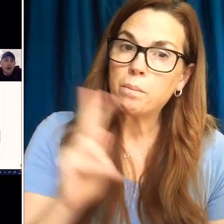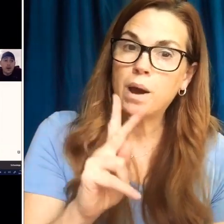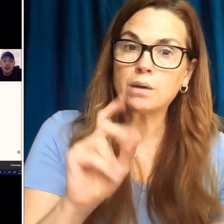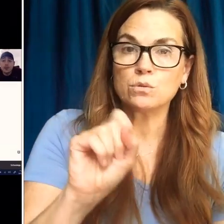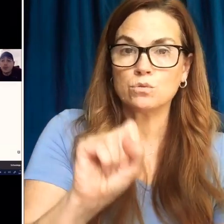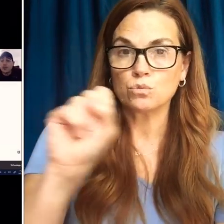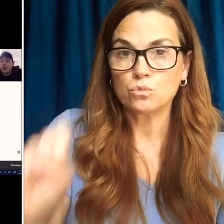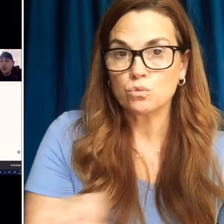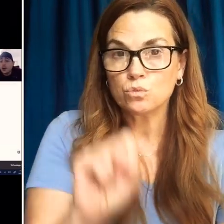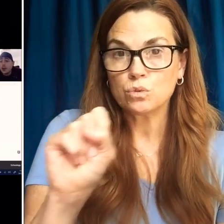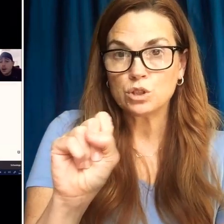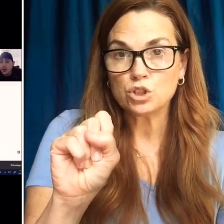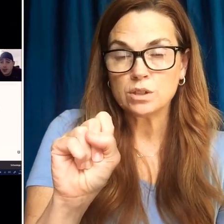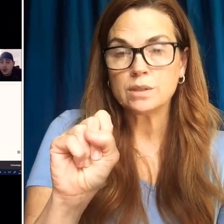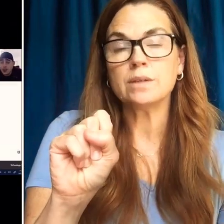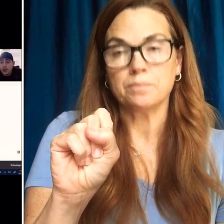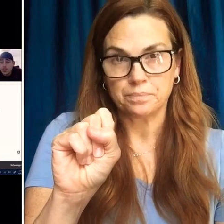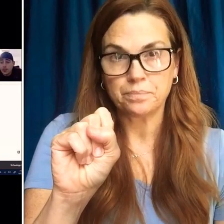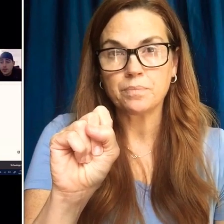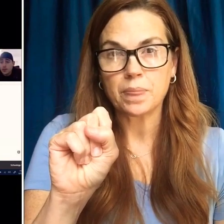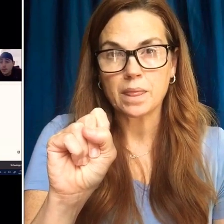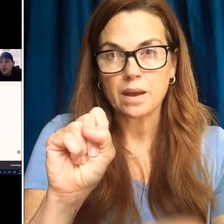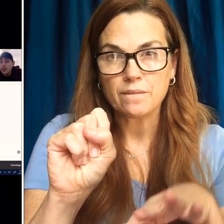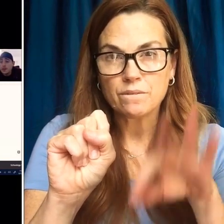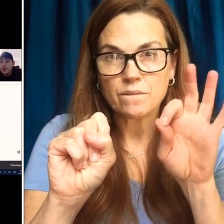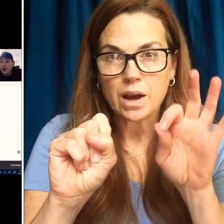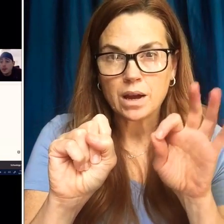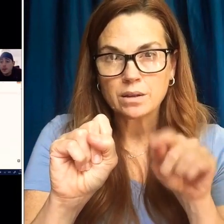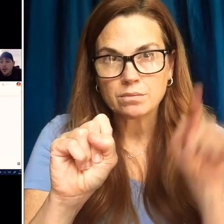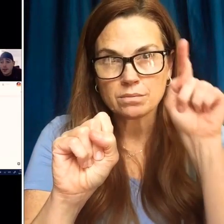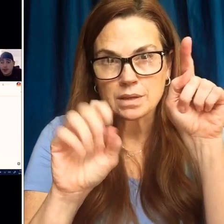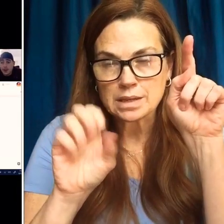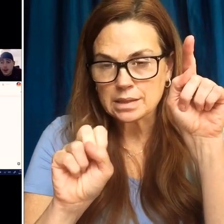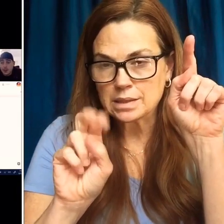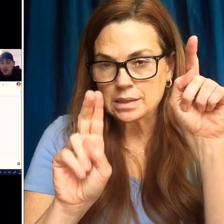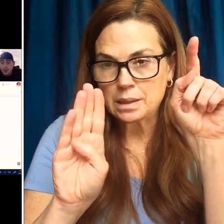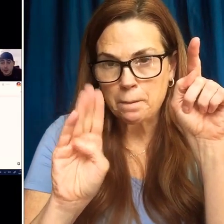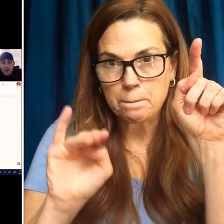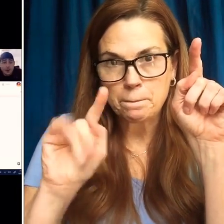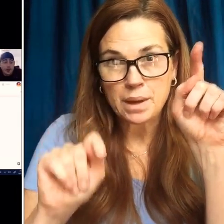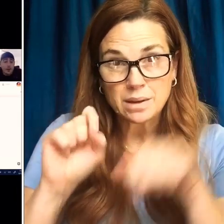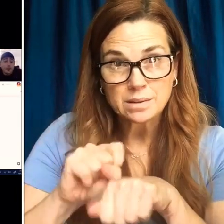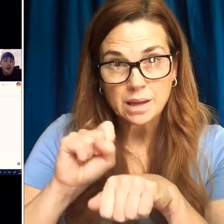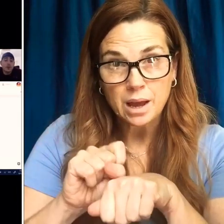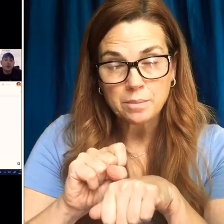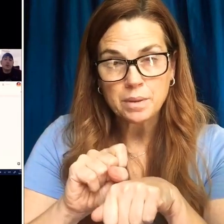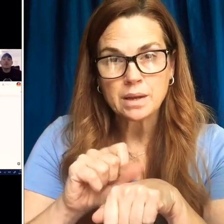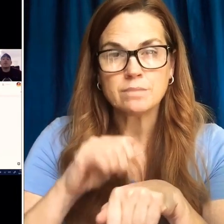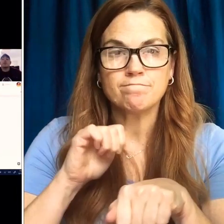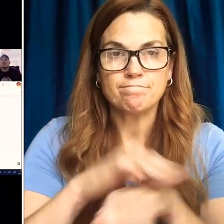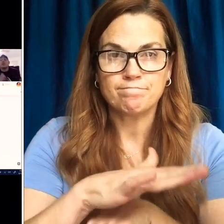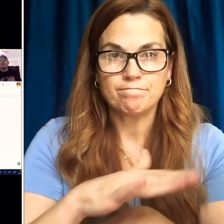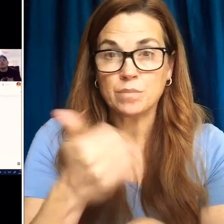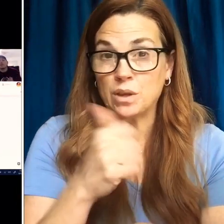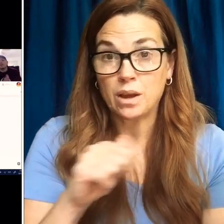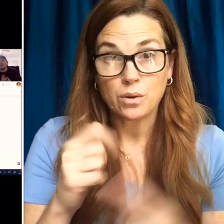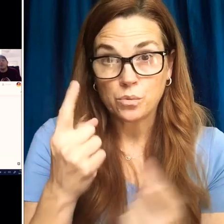go back into Schoology and you're going to click Submit Assignment at the top. If